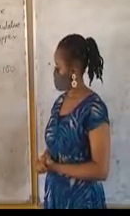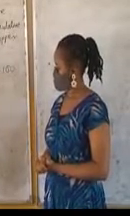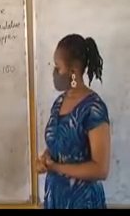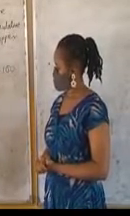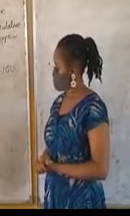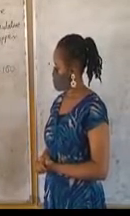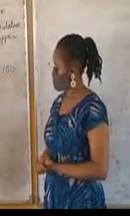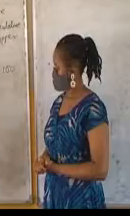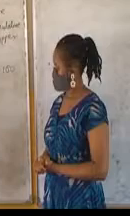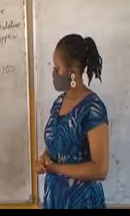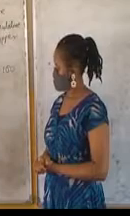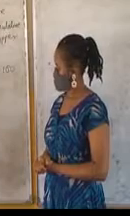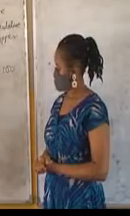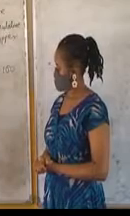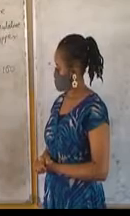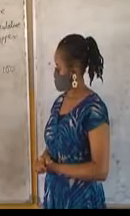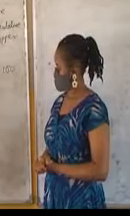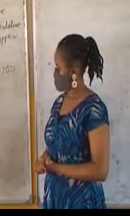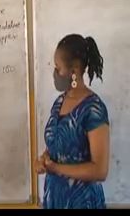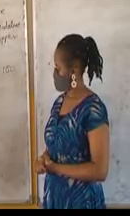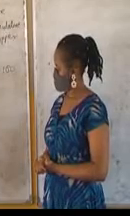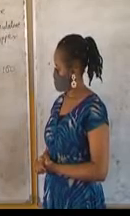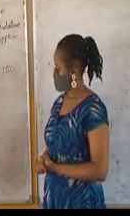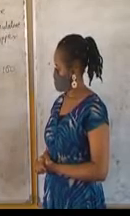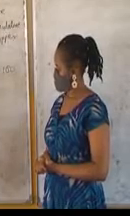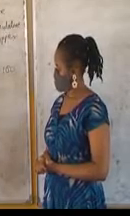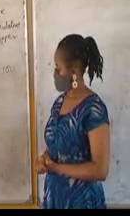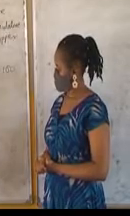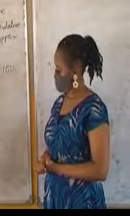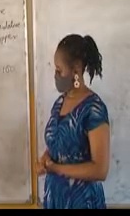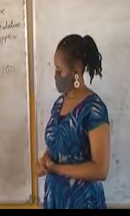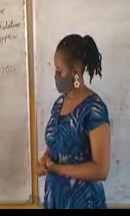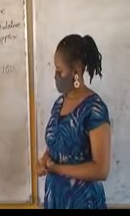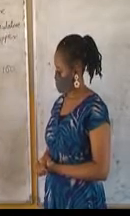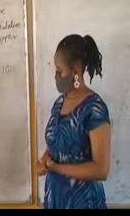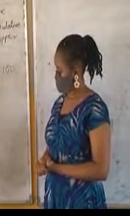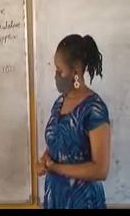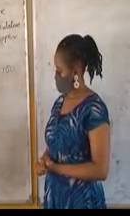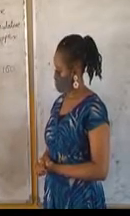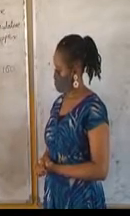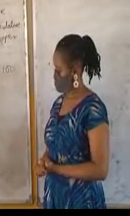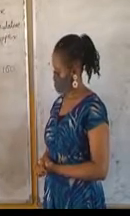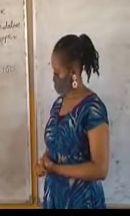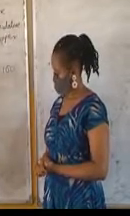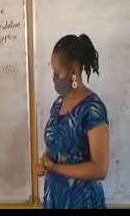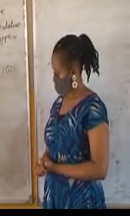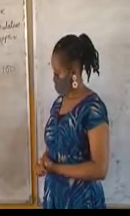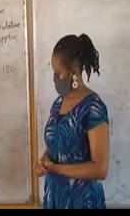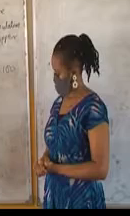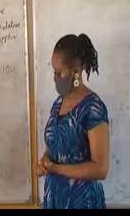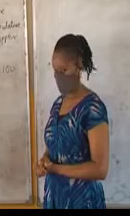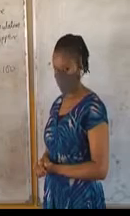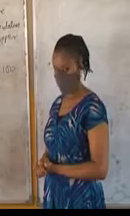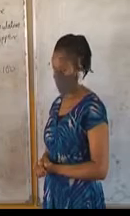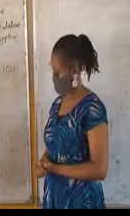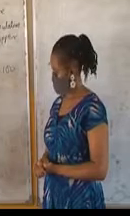you 1 over 2 times 100 all over 1. 2 here will give you 1. 2 here will